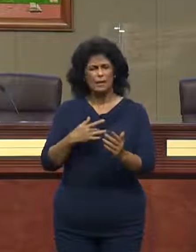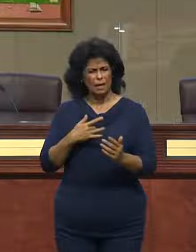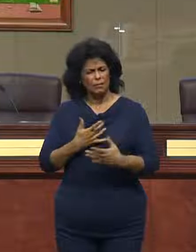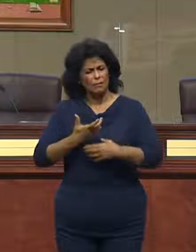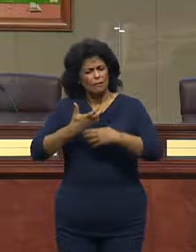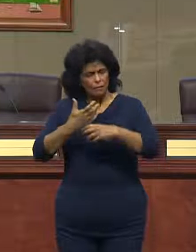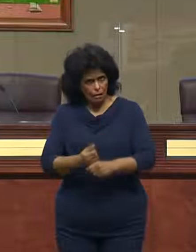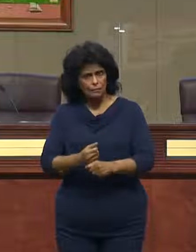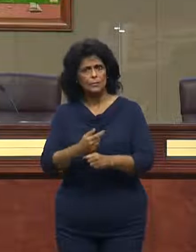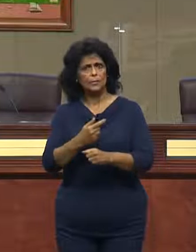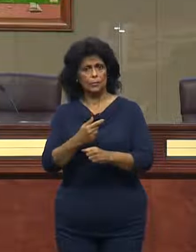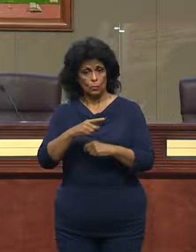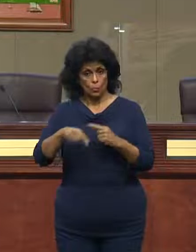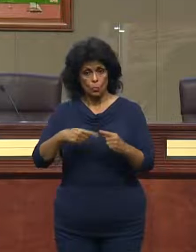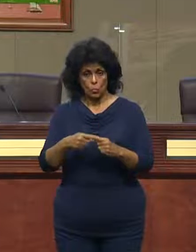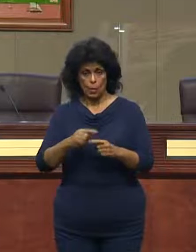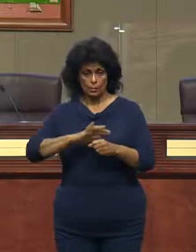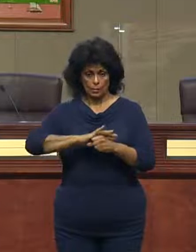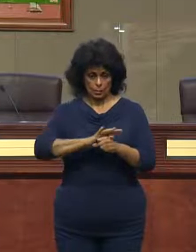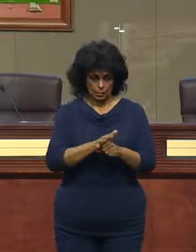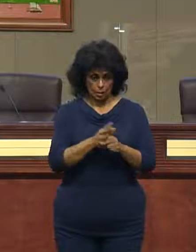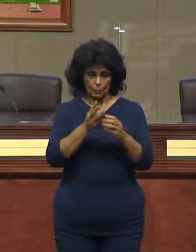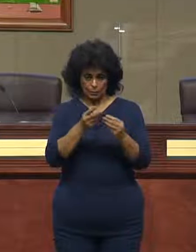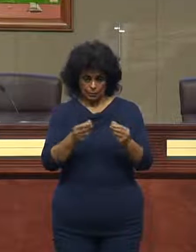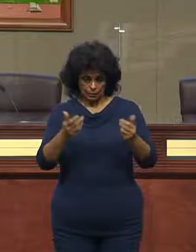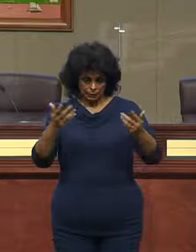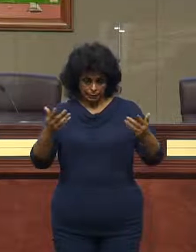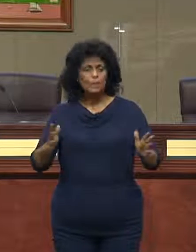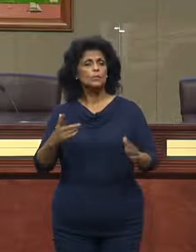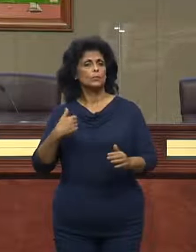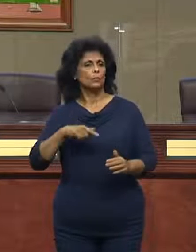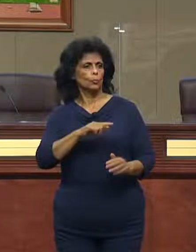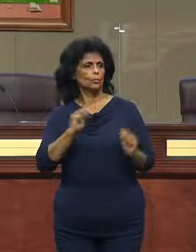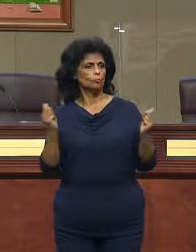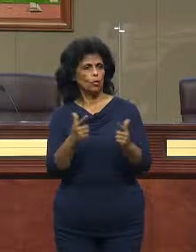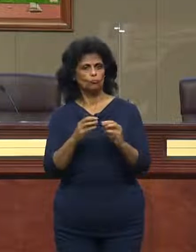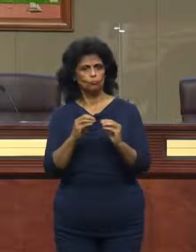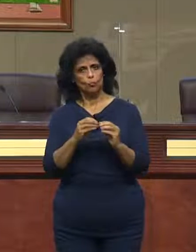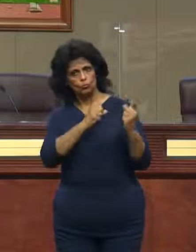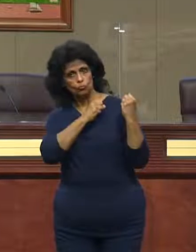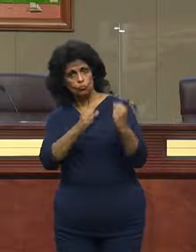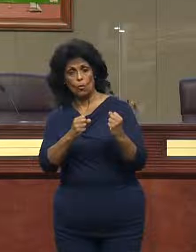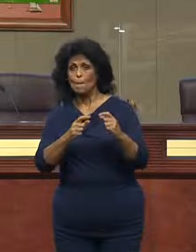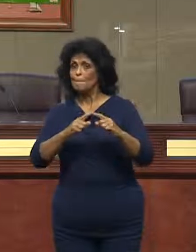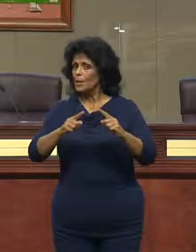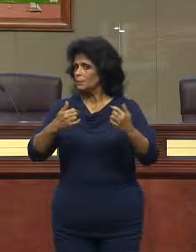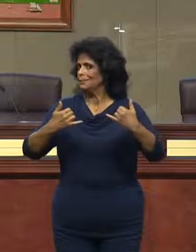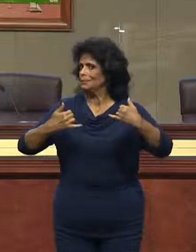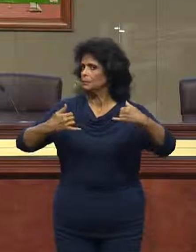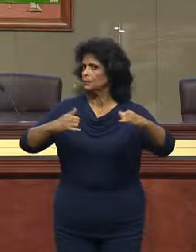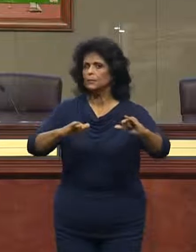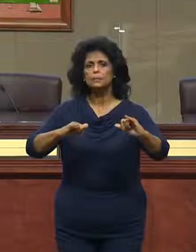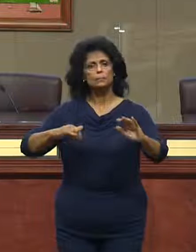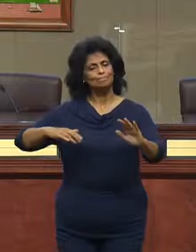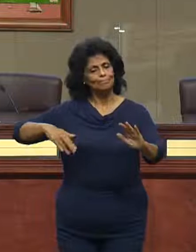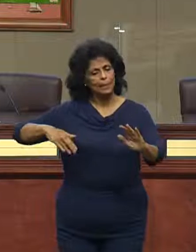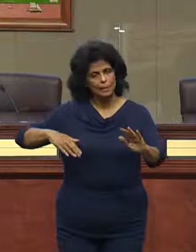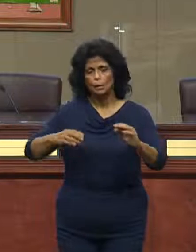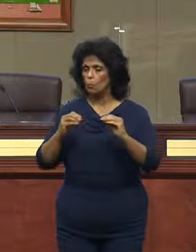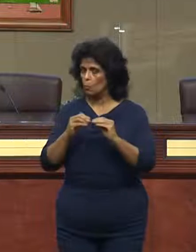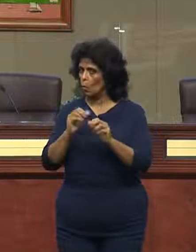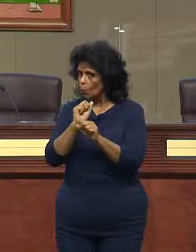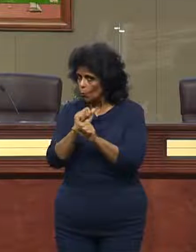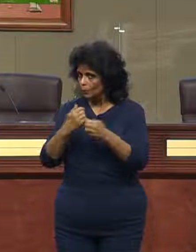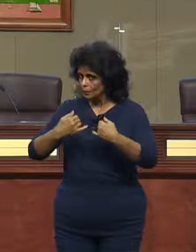than ever, but there's still much work ahead. For a year, I've been sharing my goals